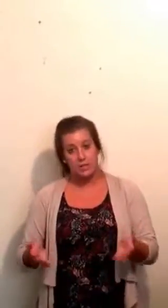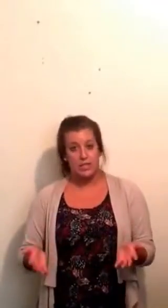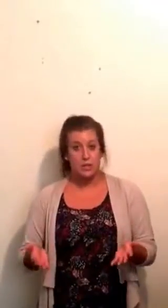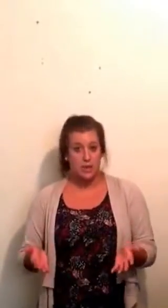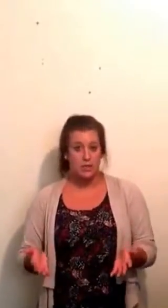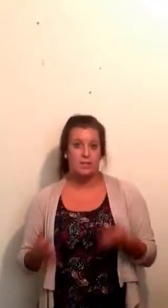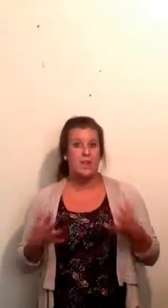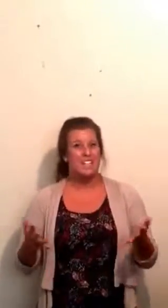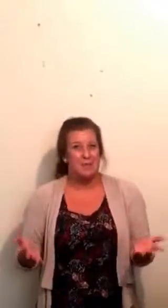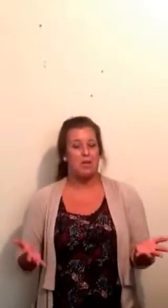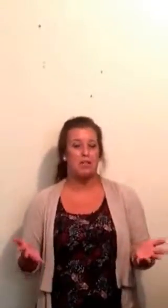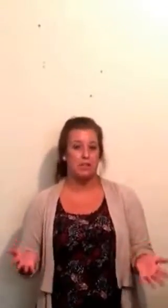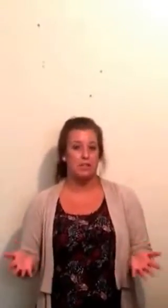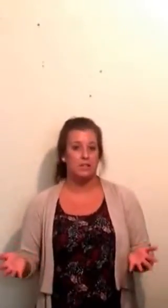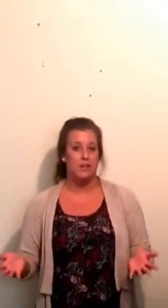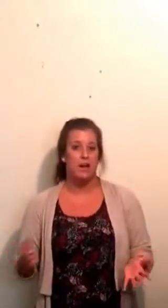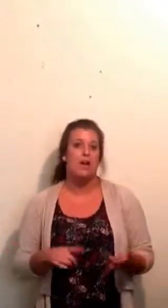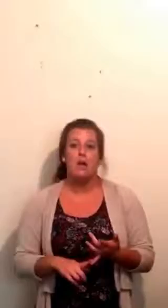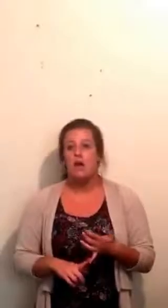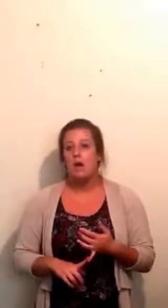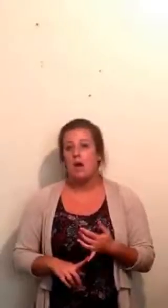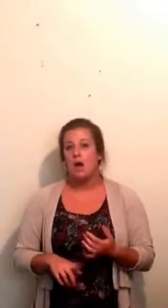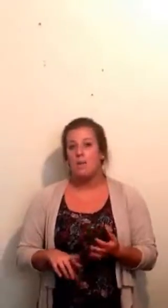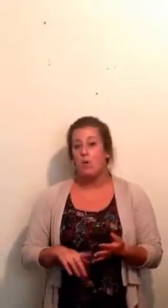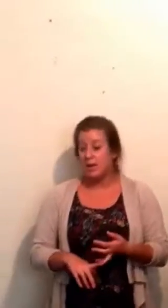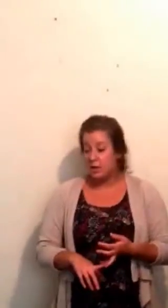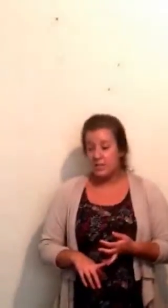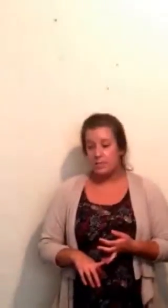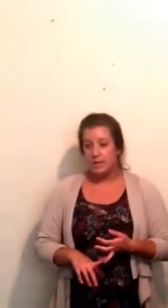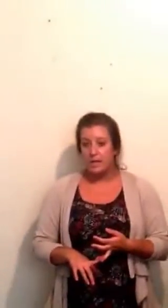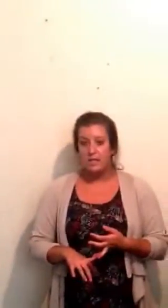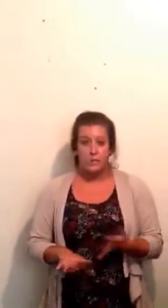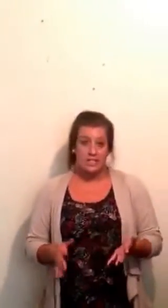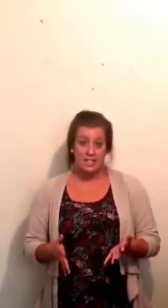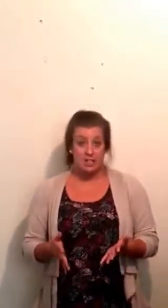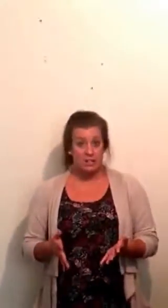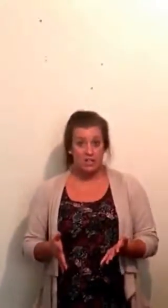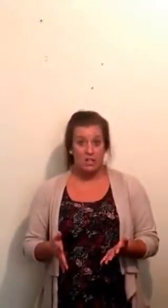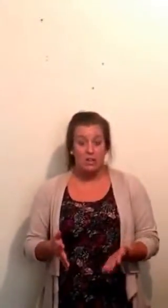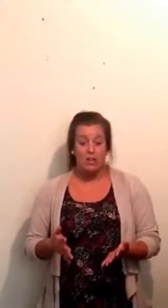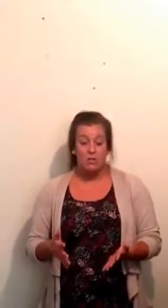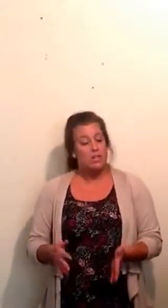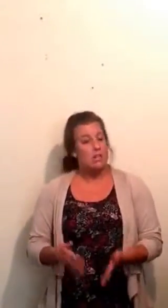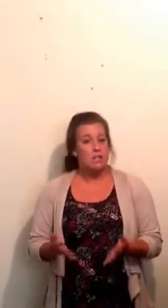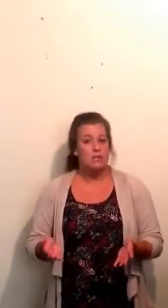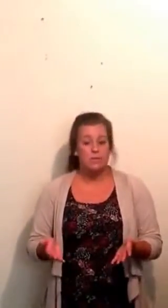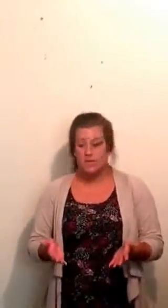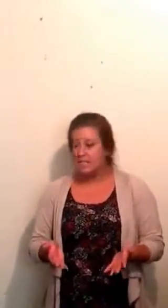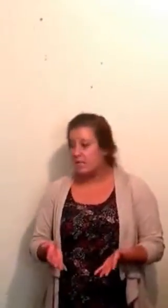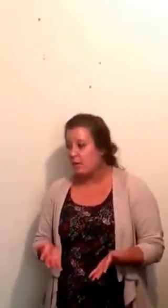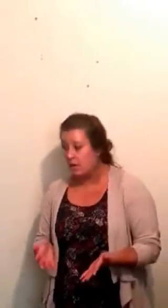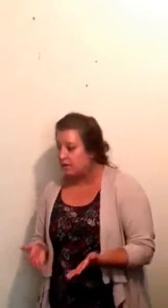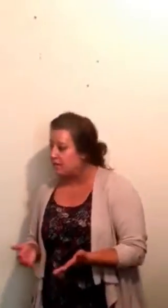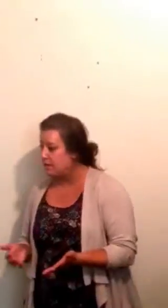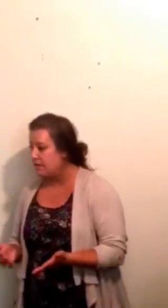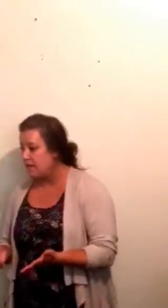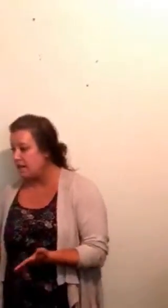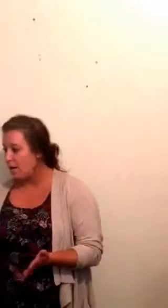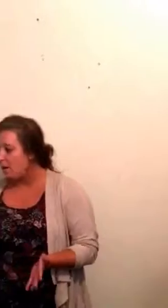these questions based on what you've learned so far or your experience with technology. Okay, so here are some 3 things that I want you guys to be thinking about.